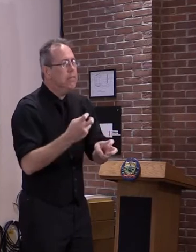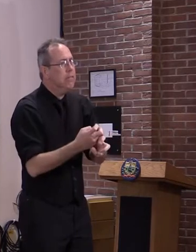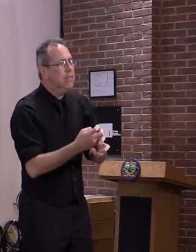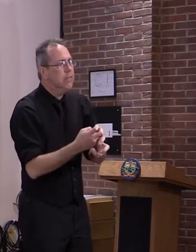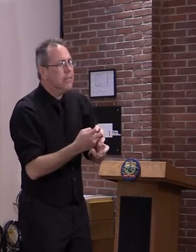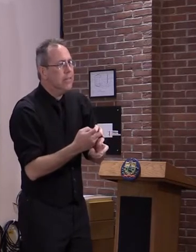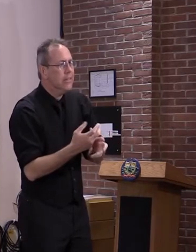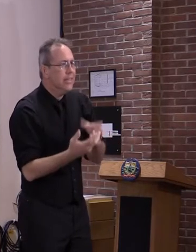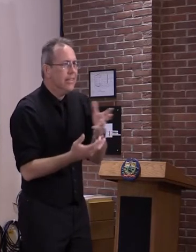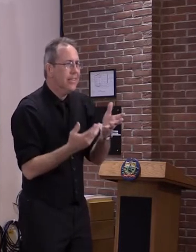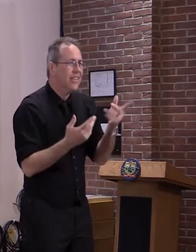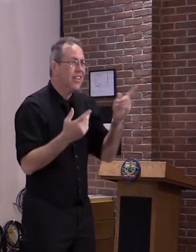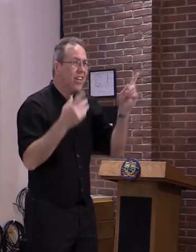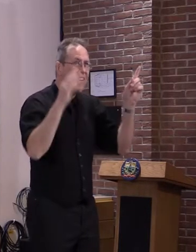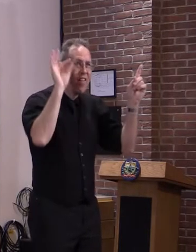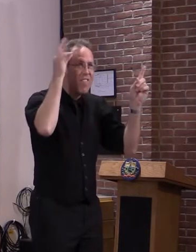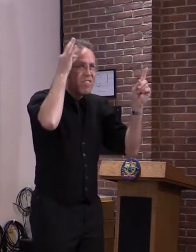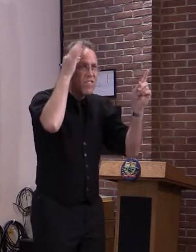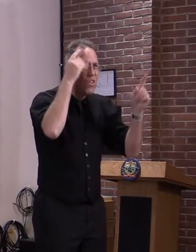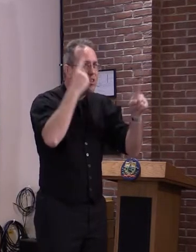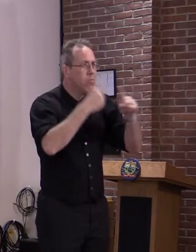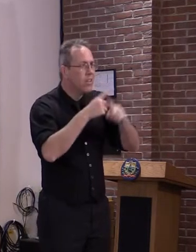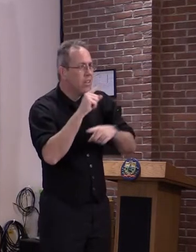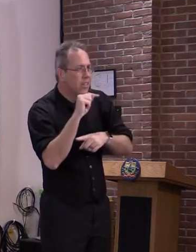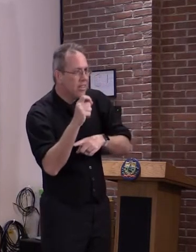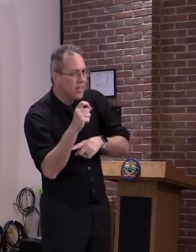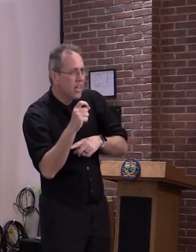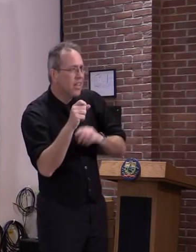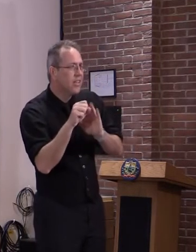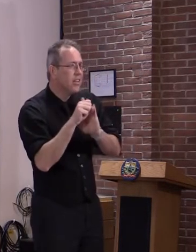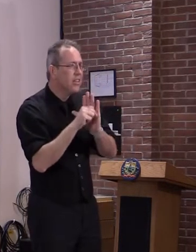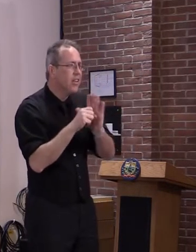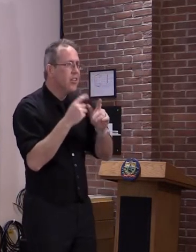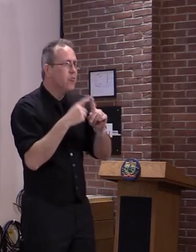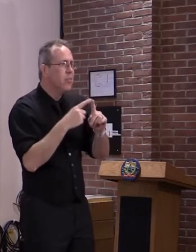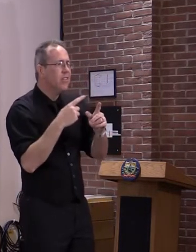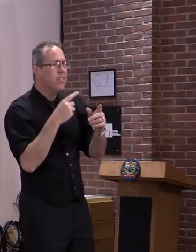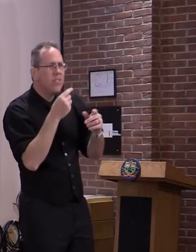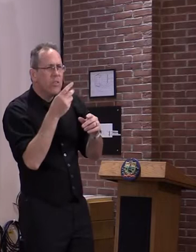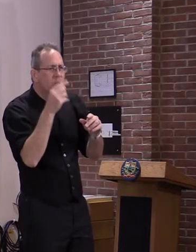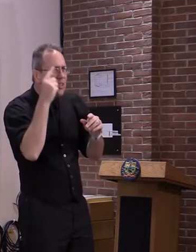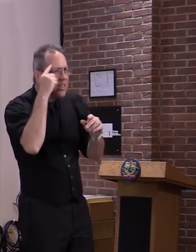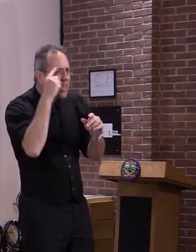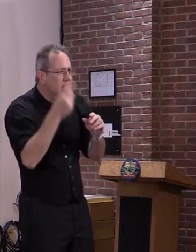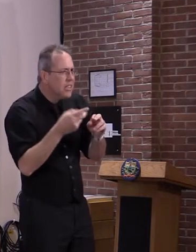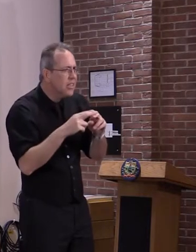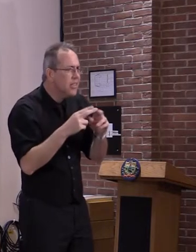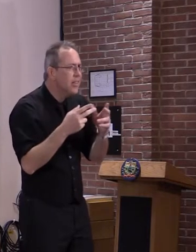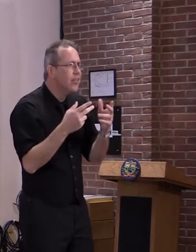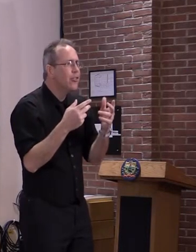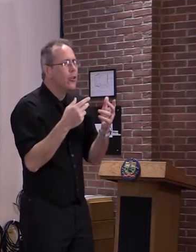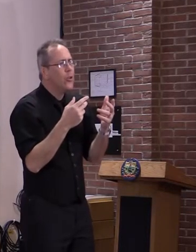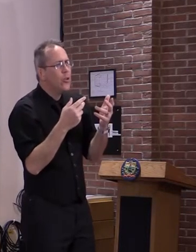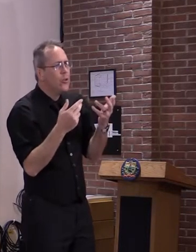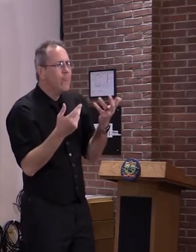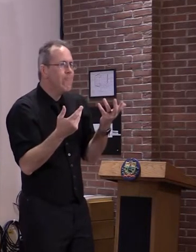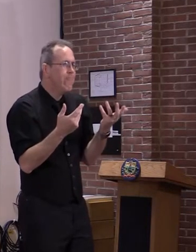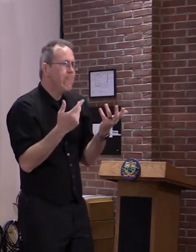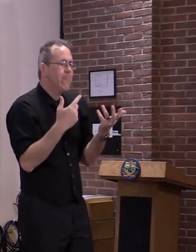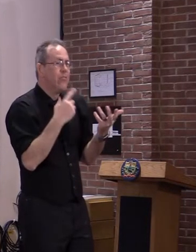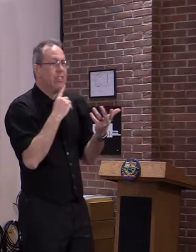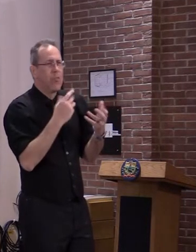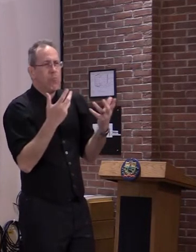that per gallon. That's not going to, I mean, we've seen the price of fuel go up